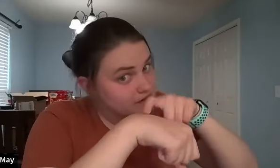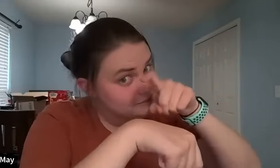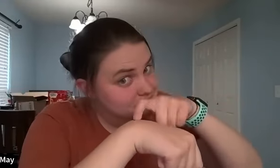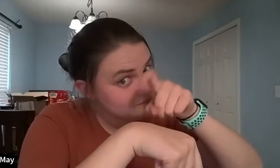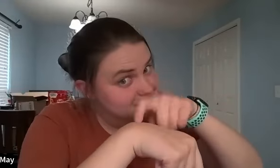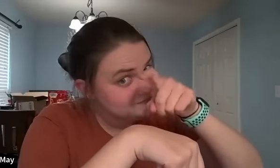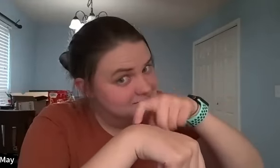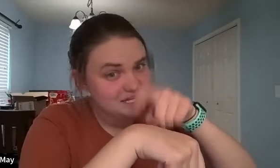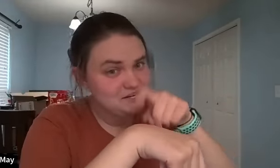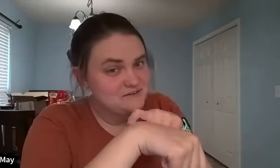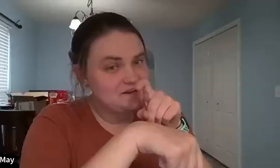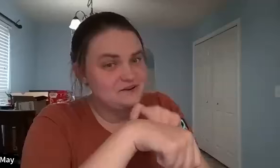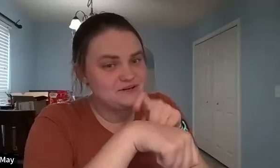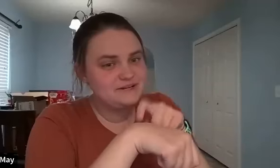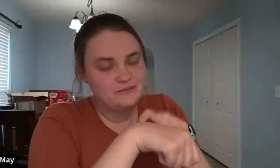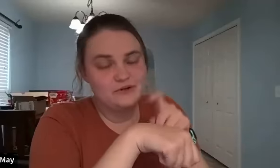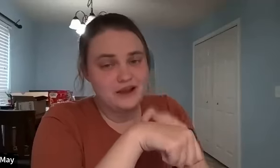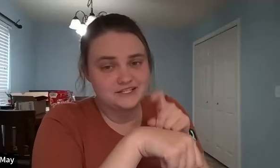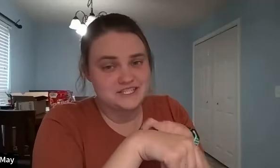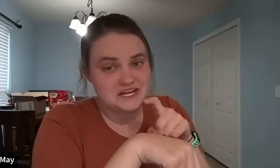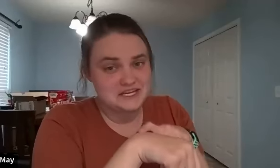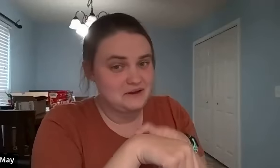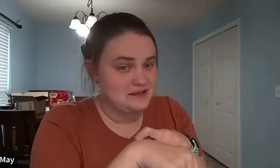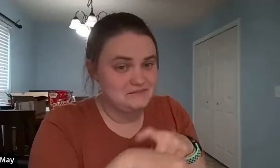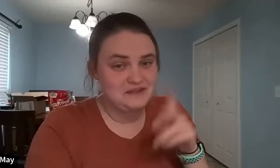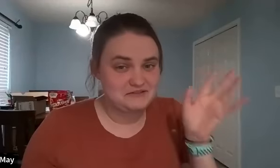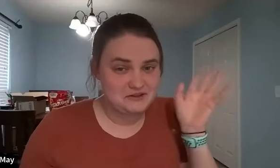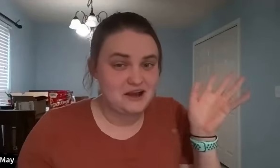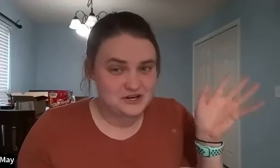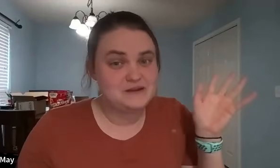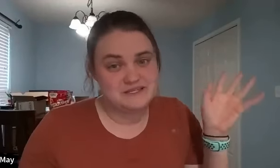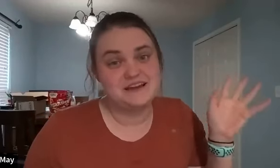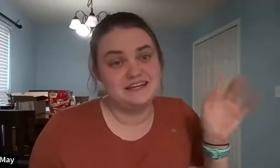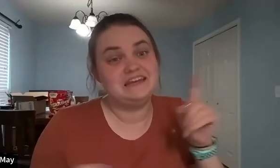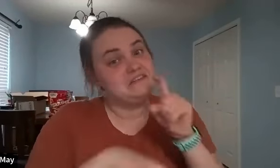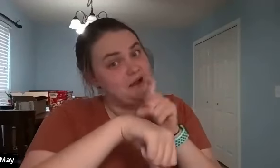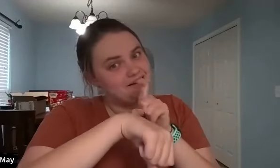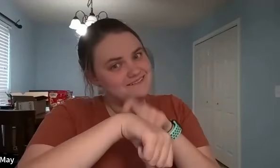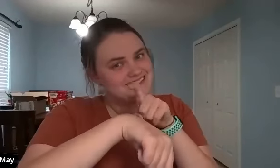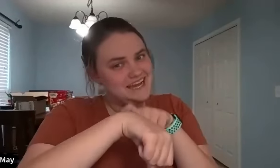like, and you get very annoyed, well, they're actually signing it right. Even if they're not trying to be signing it, they are time.